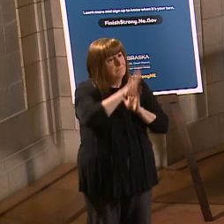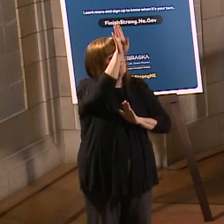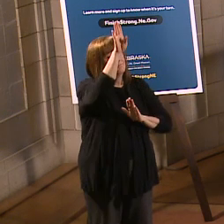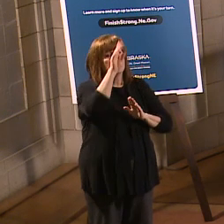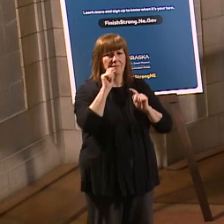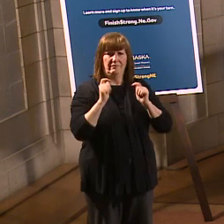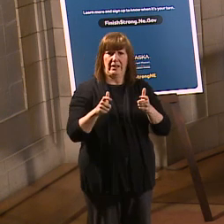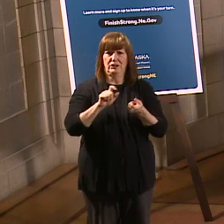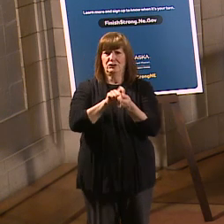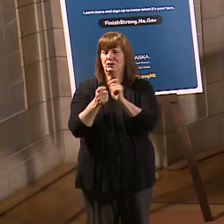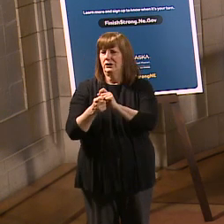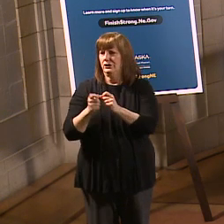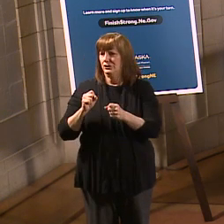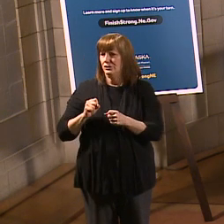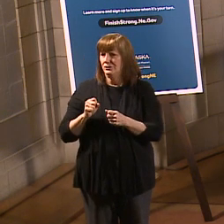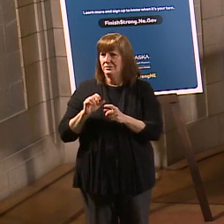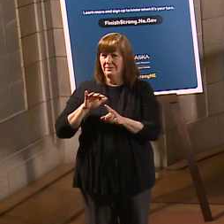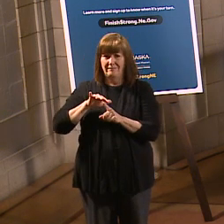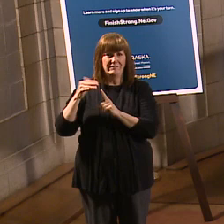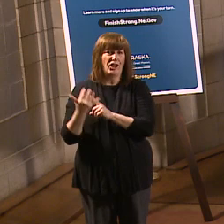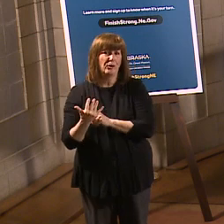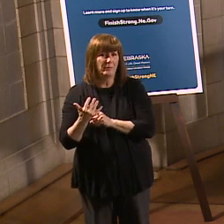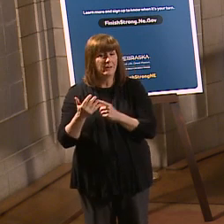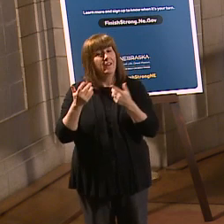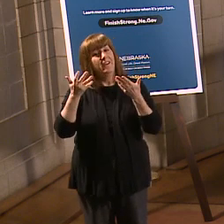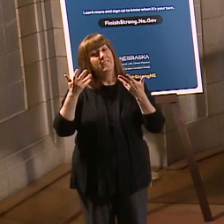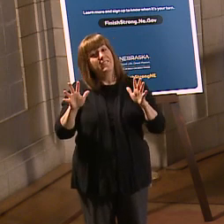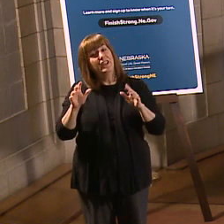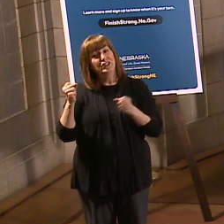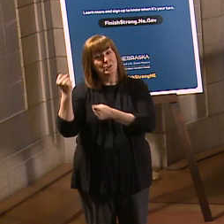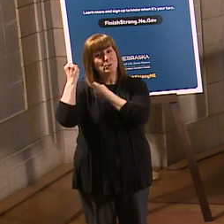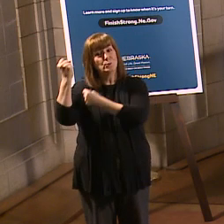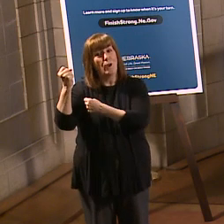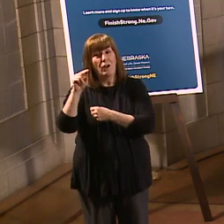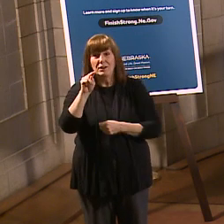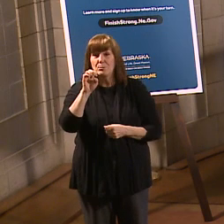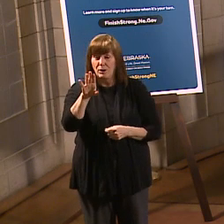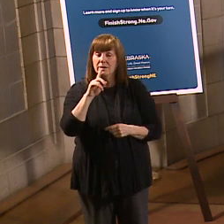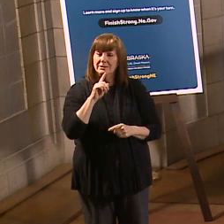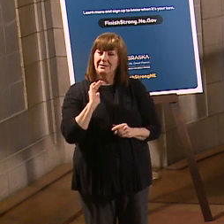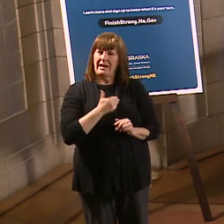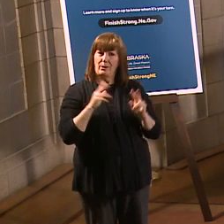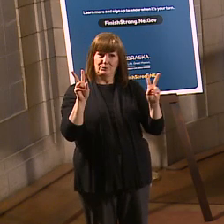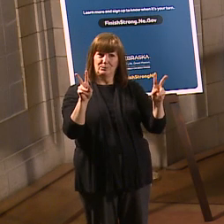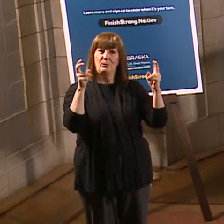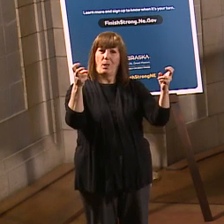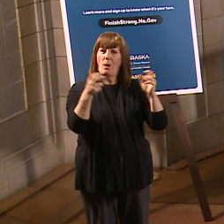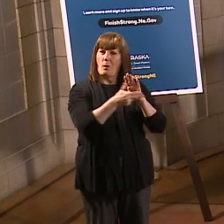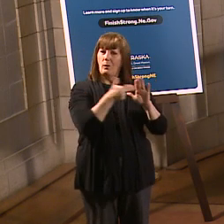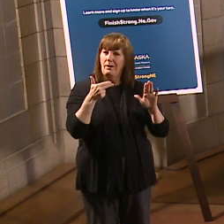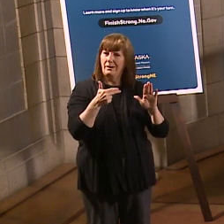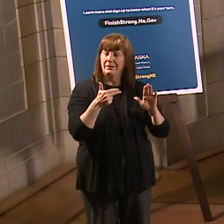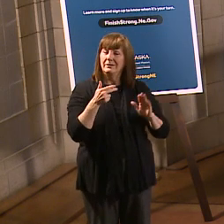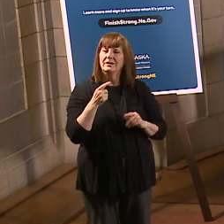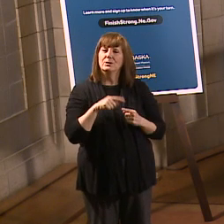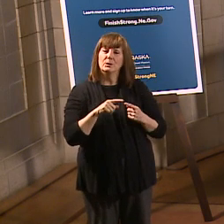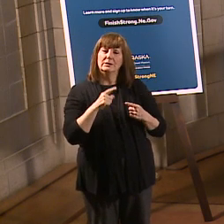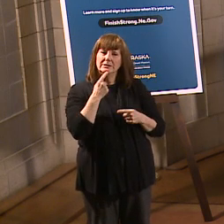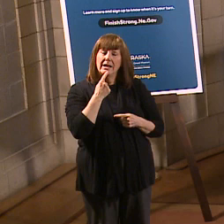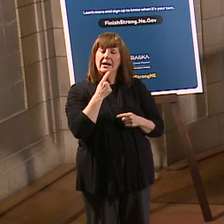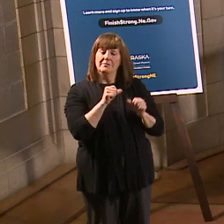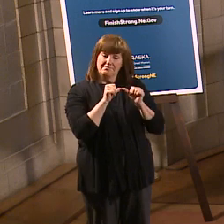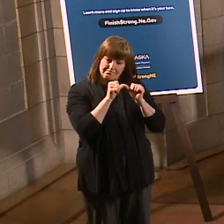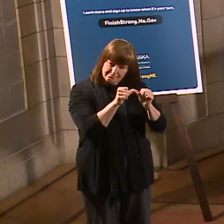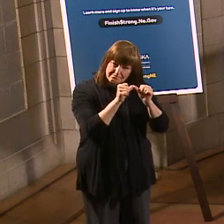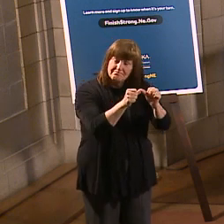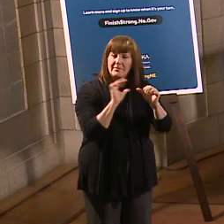environment. Finish strong, Nebraska, is the current slogan surrounding the efforts of Nebraska DHHS to stay